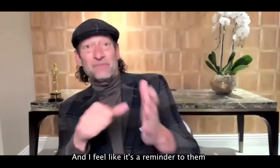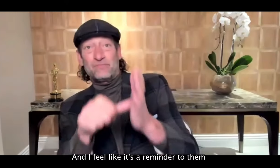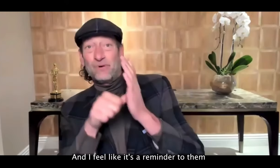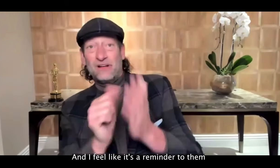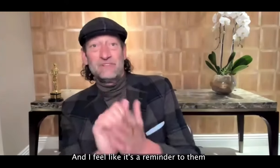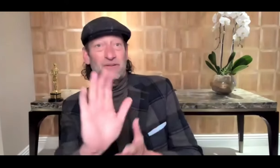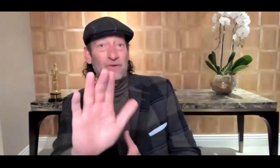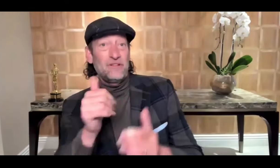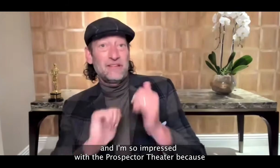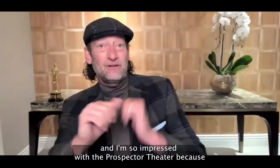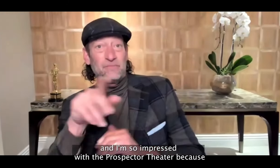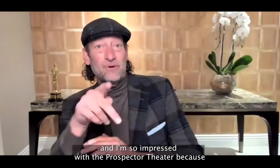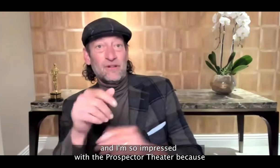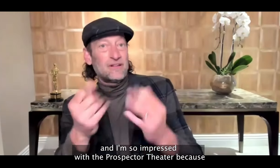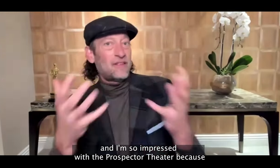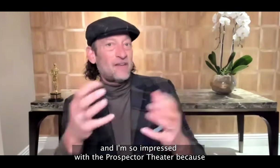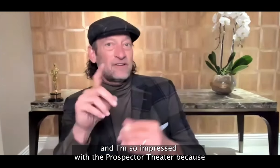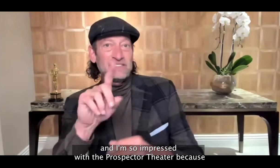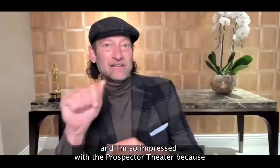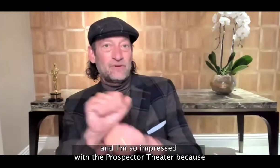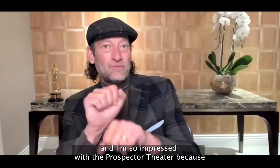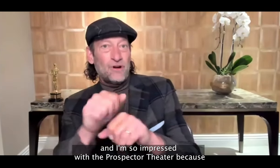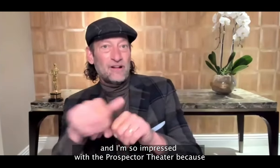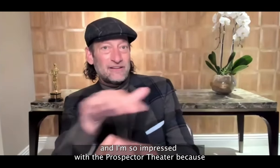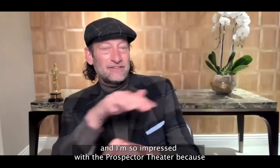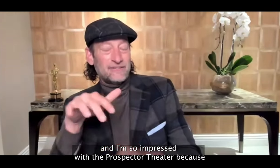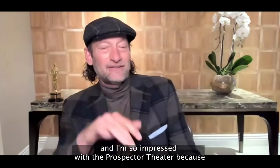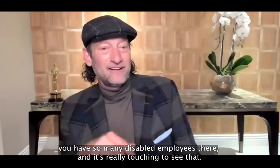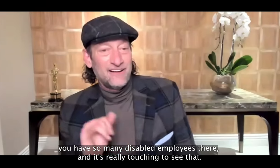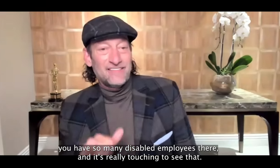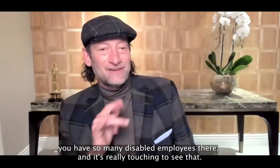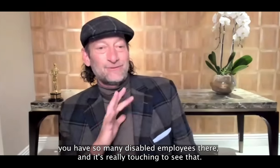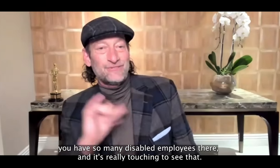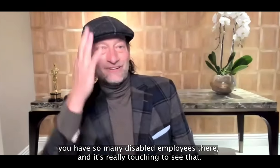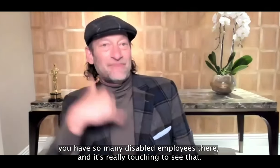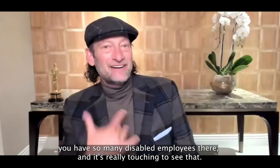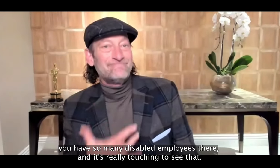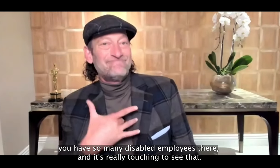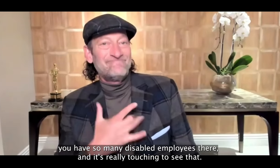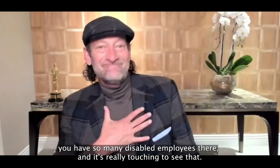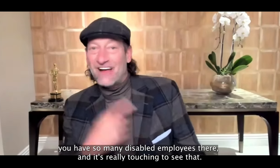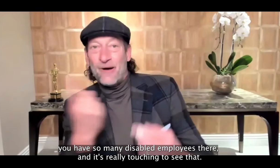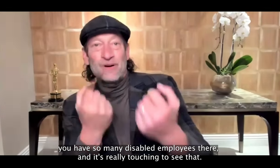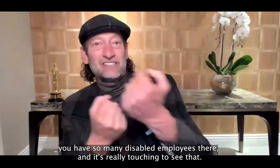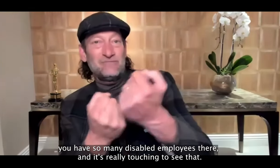reminder to them. And I'm so impressed with the Prospect Theater because you have so many disabled employees there, and it's